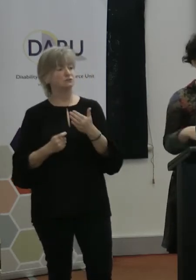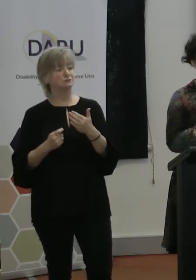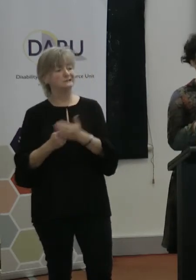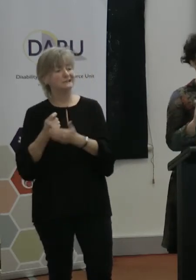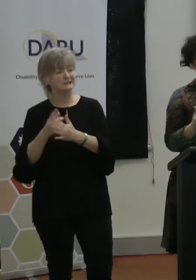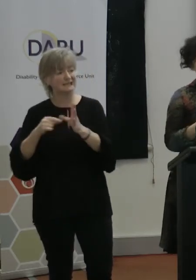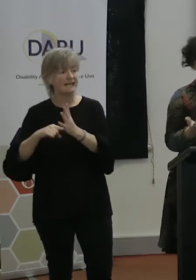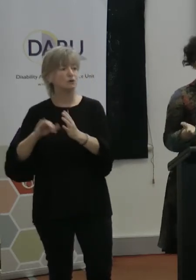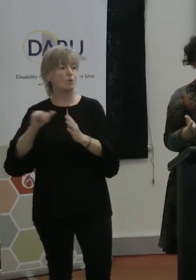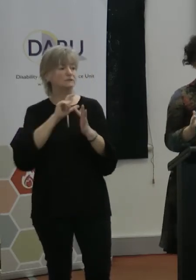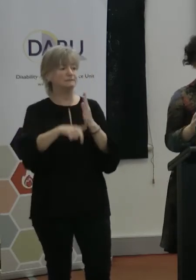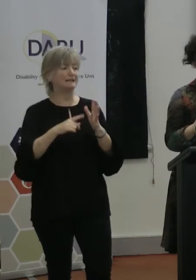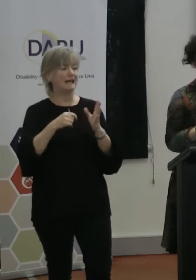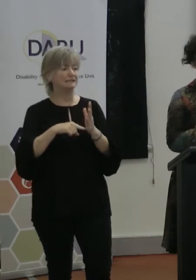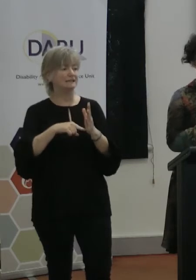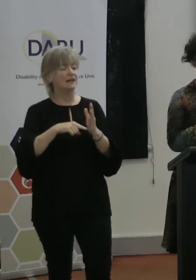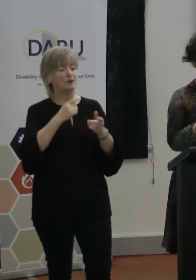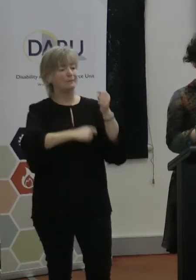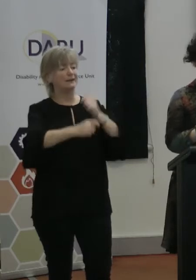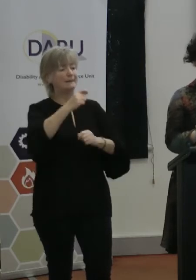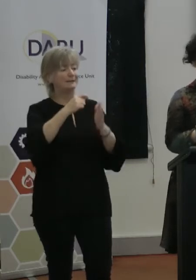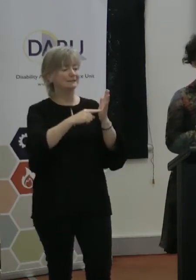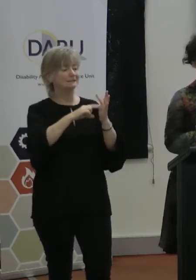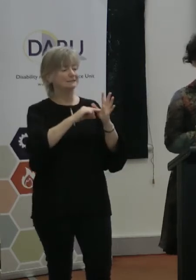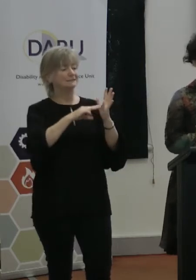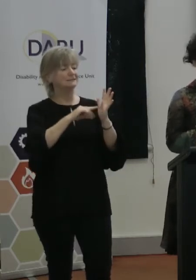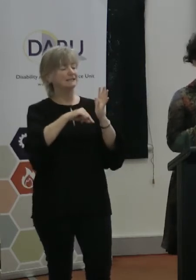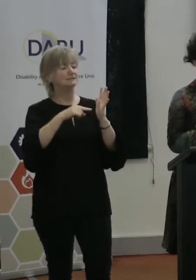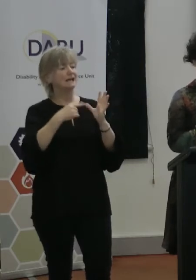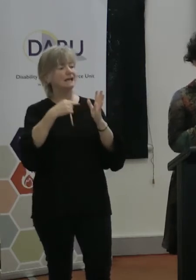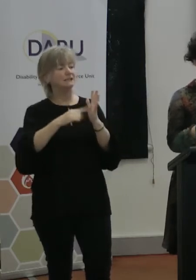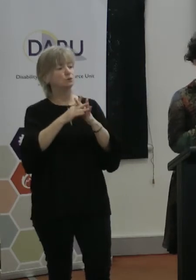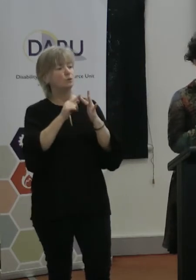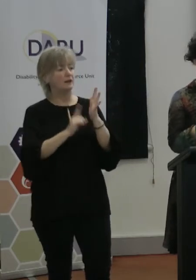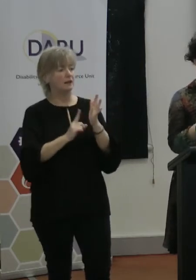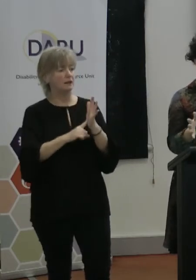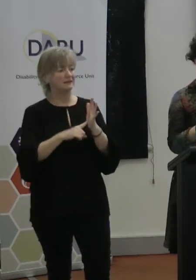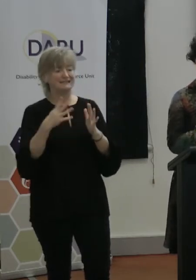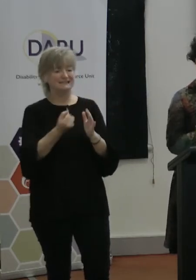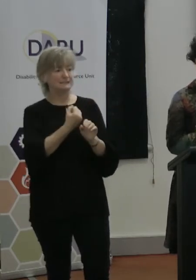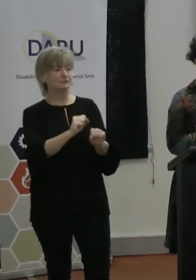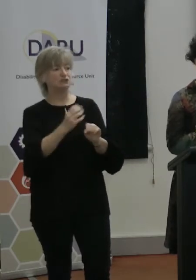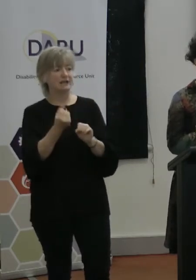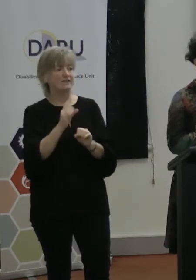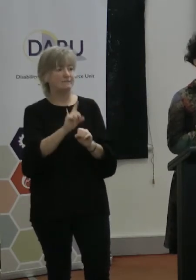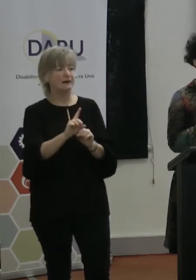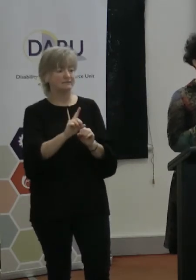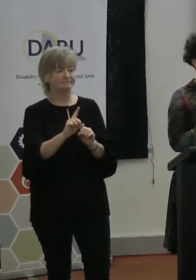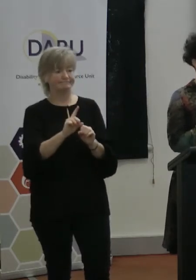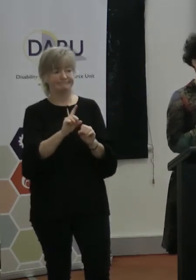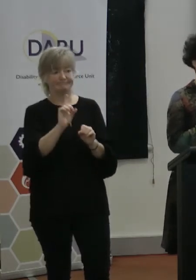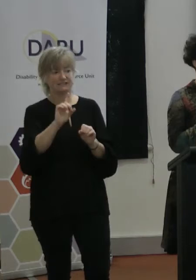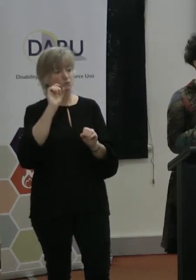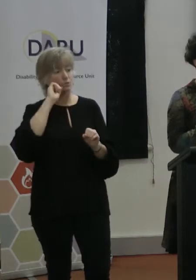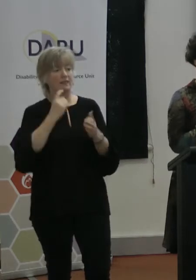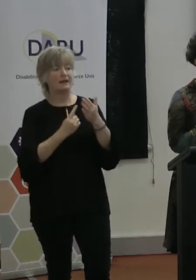Act. They'll become a tenant at will. So there are some safeguards in place, but that's the reality of what will happen around that time.